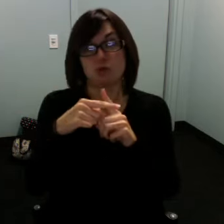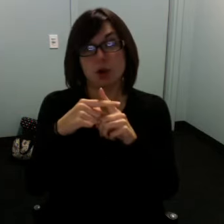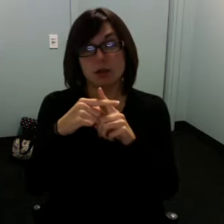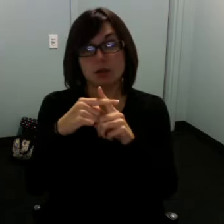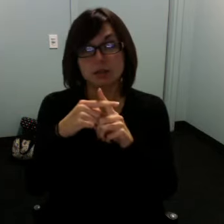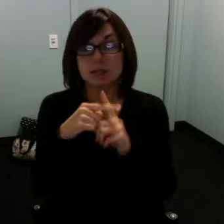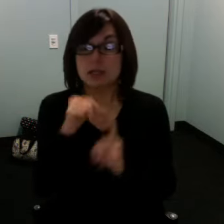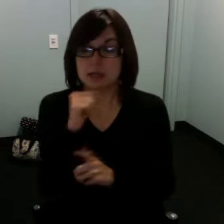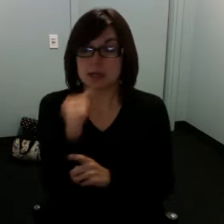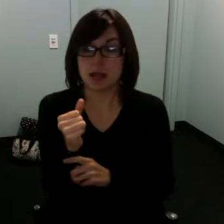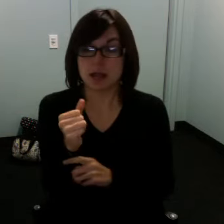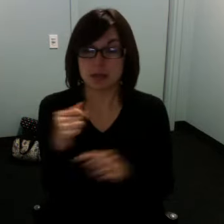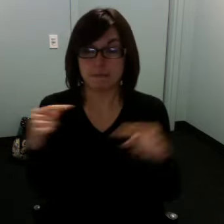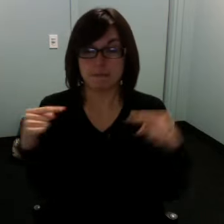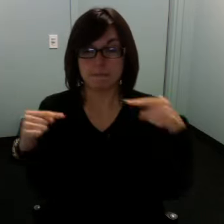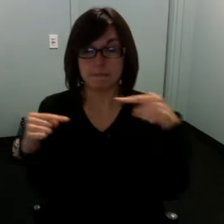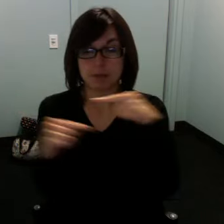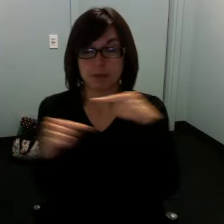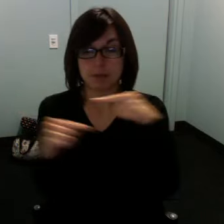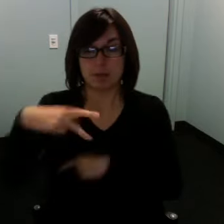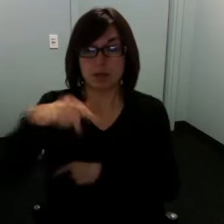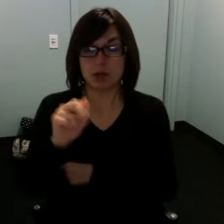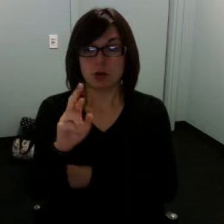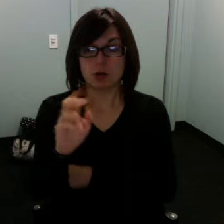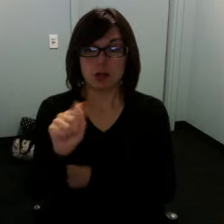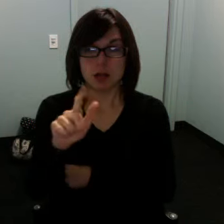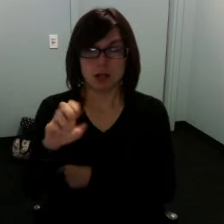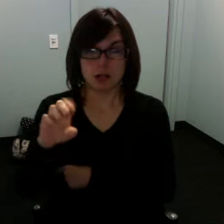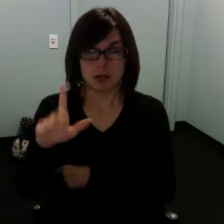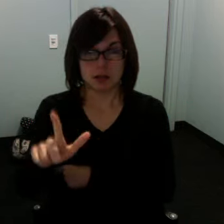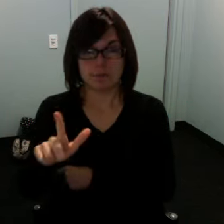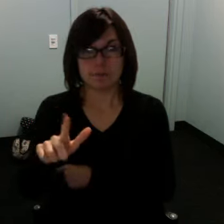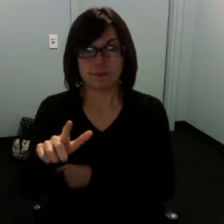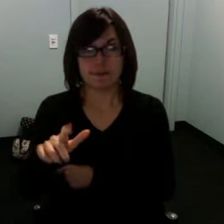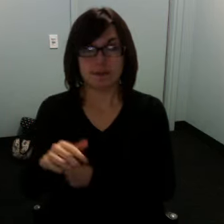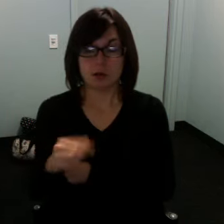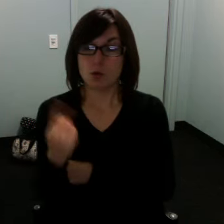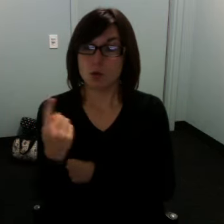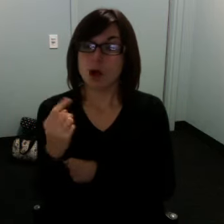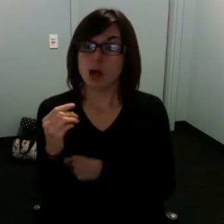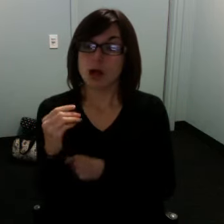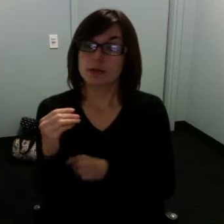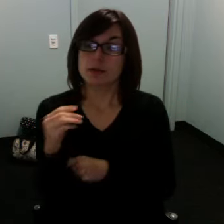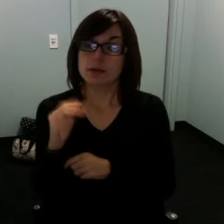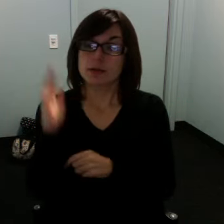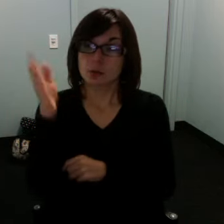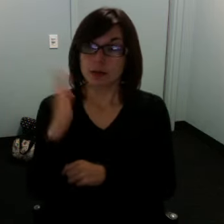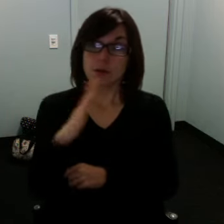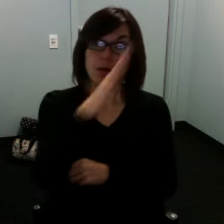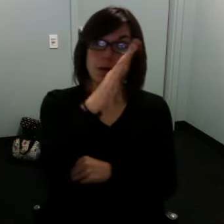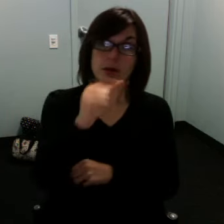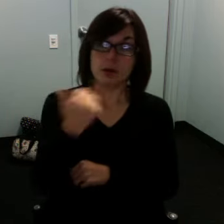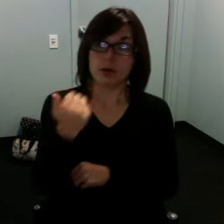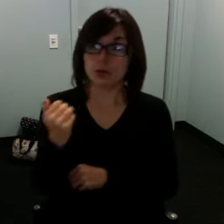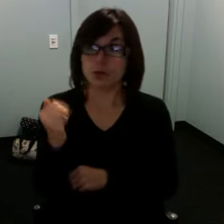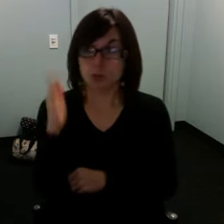up like this, and the other one is going to be going down like this. So I don't know where that crossing point is going to be yet, and